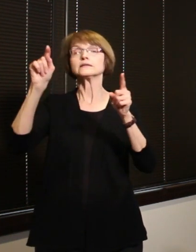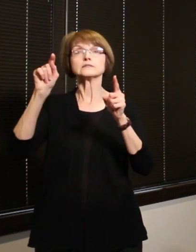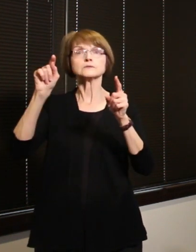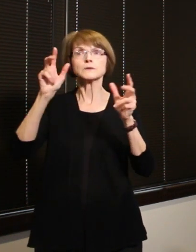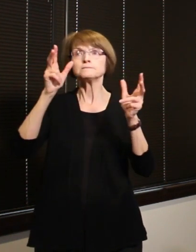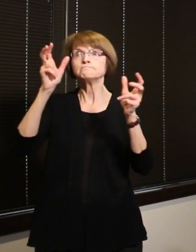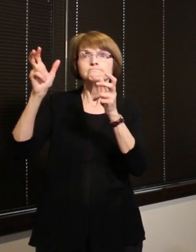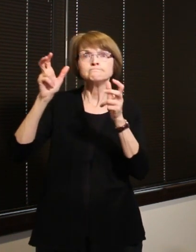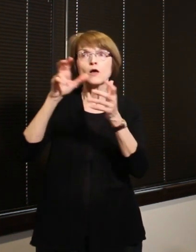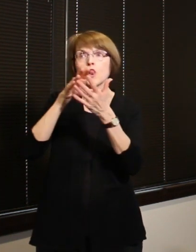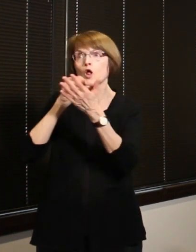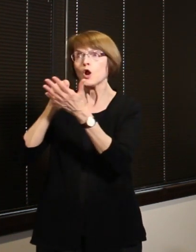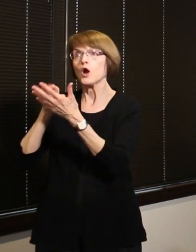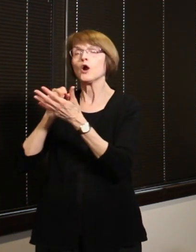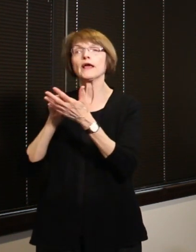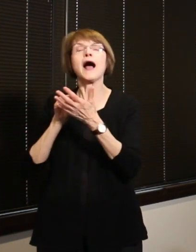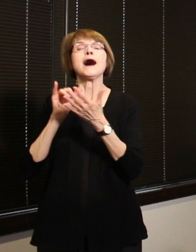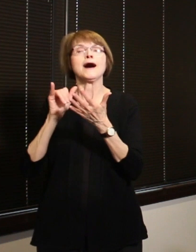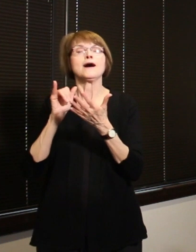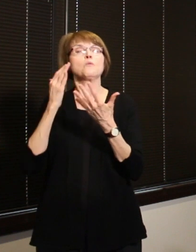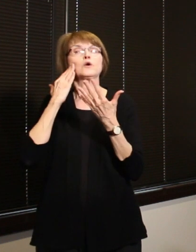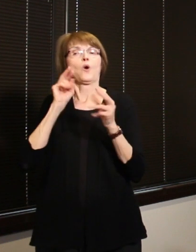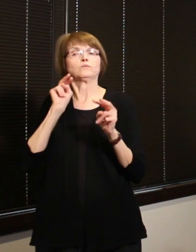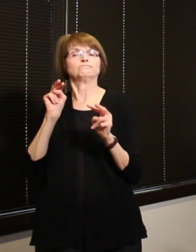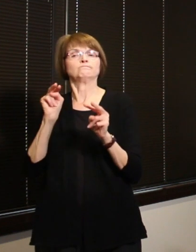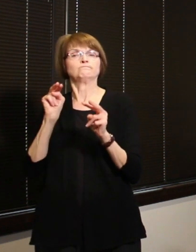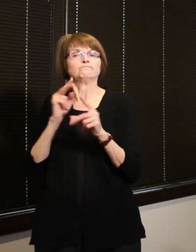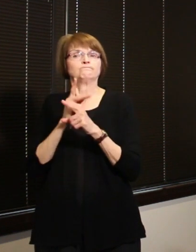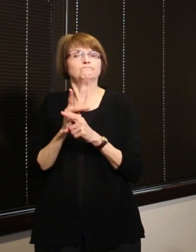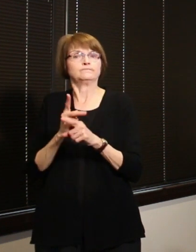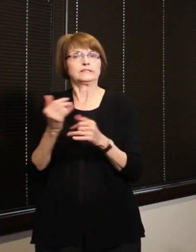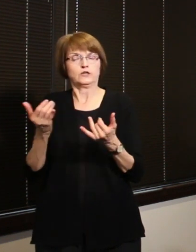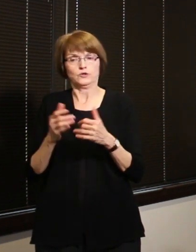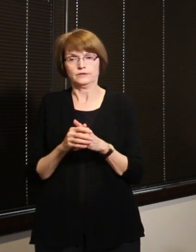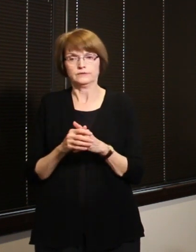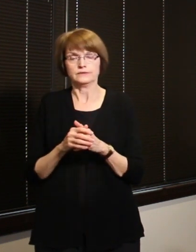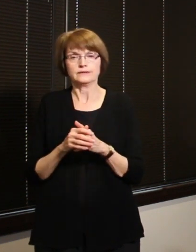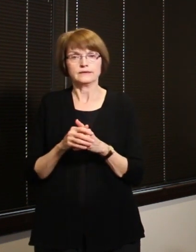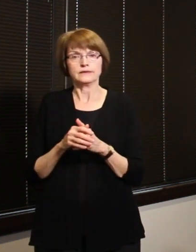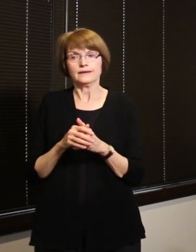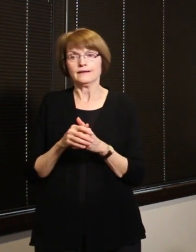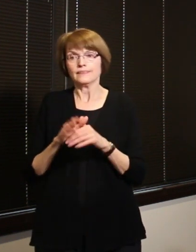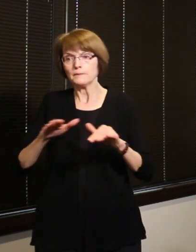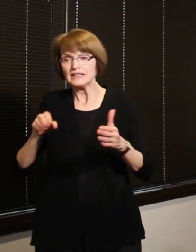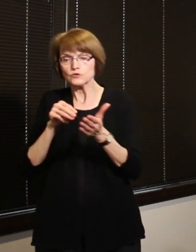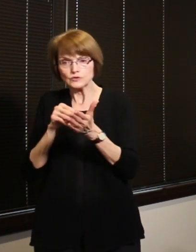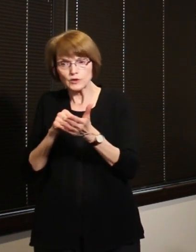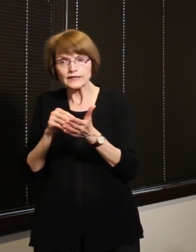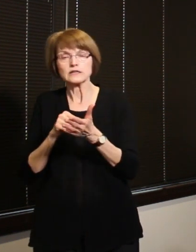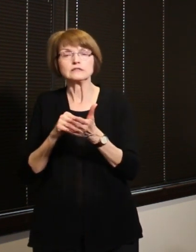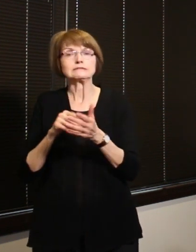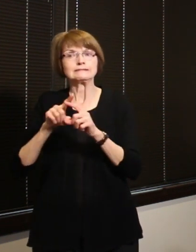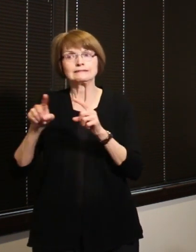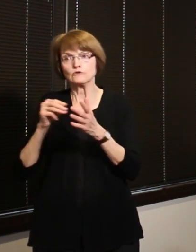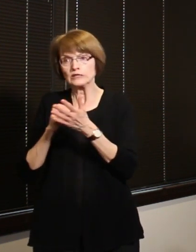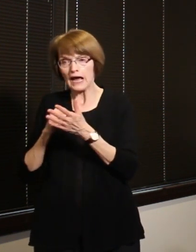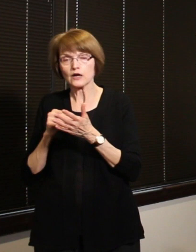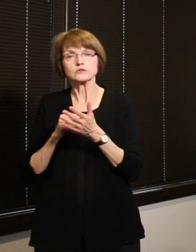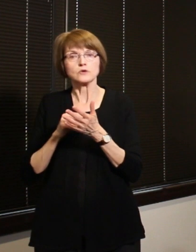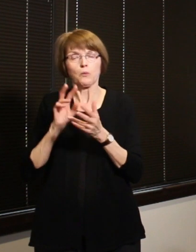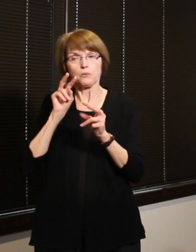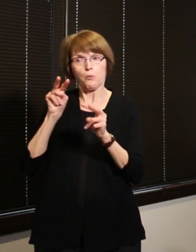awareness with our pediatricians and with our practitioners to be on the lookout for these sorts of syndromes.